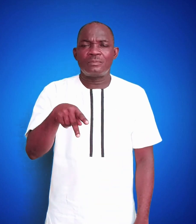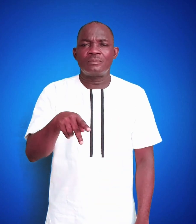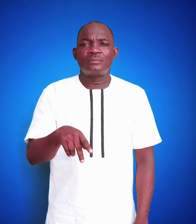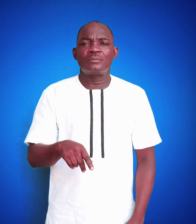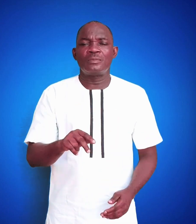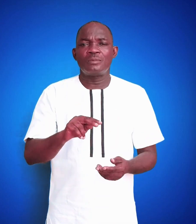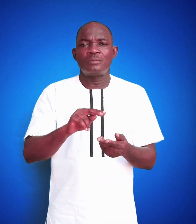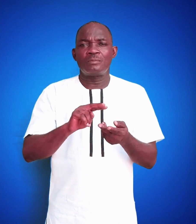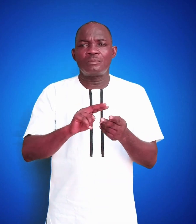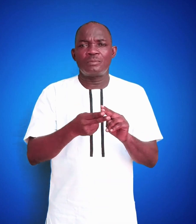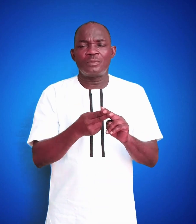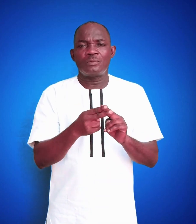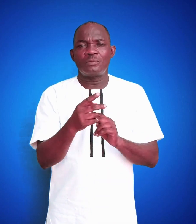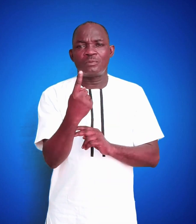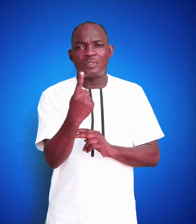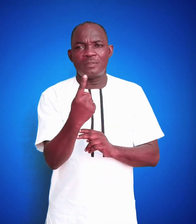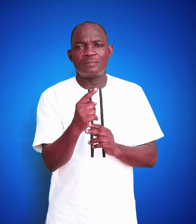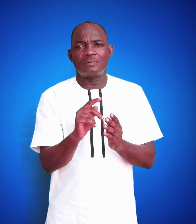Page 1.